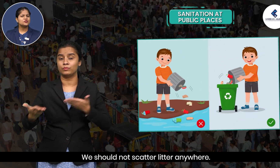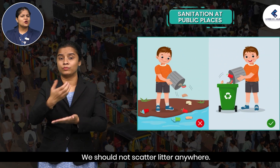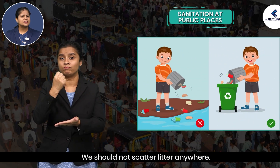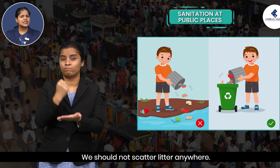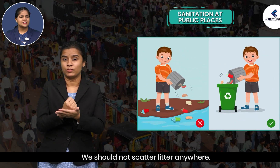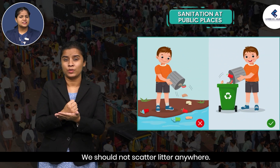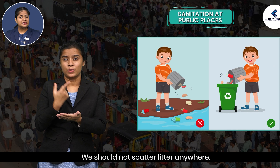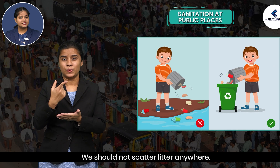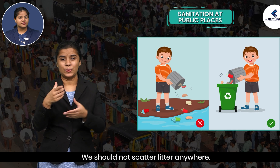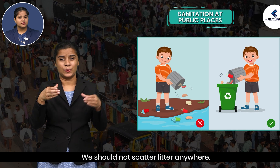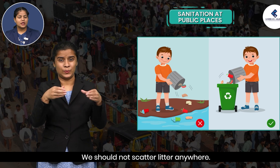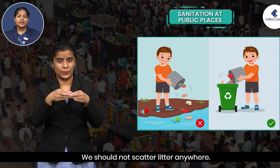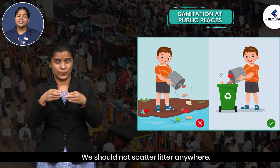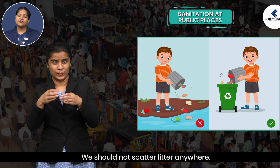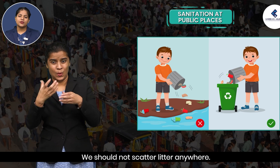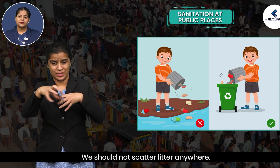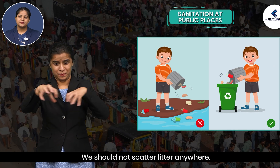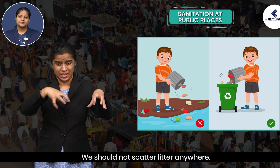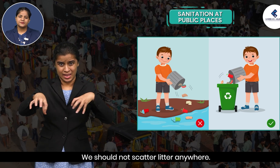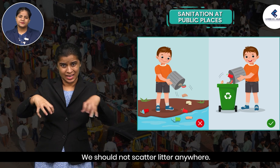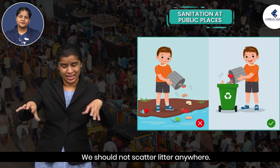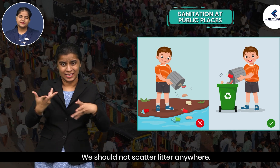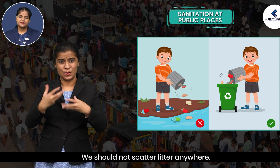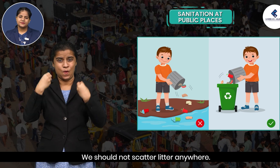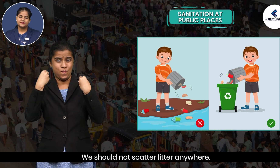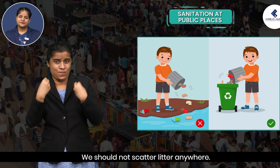We should not scatter litter anywhere.